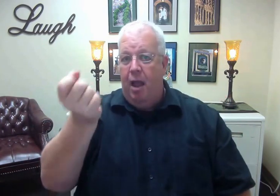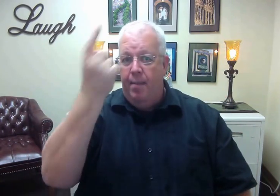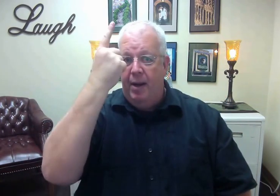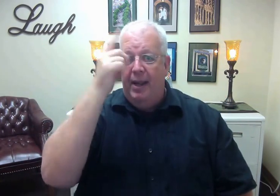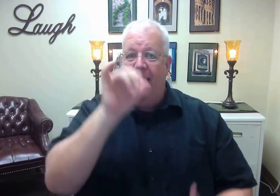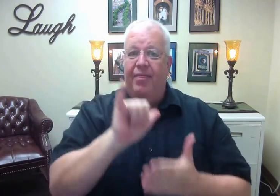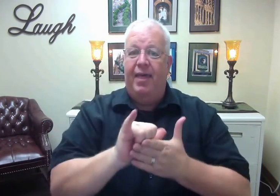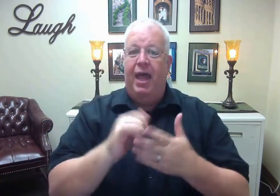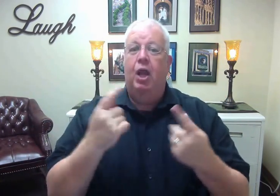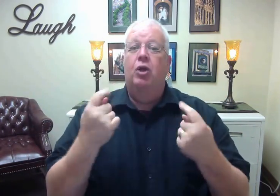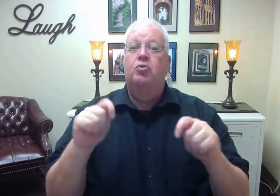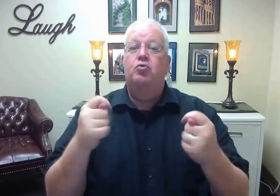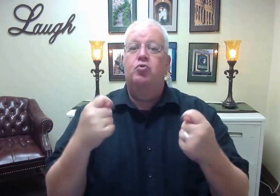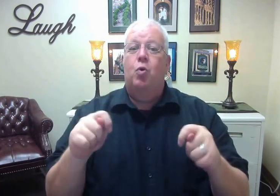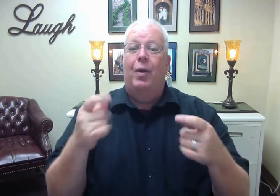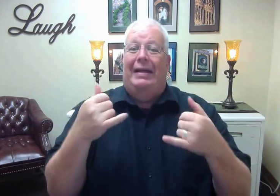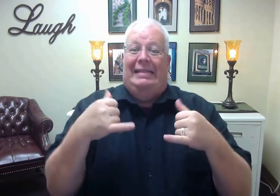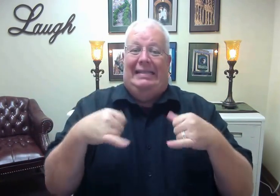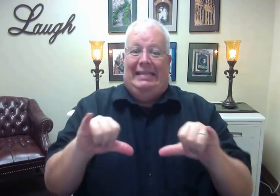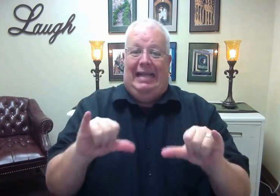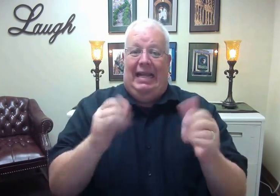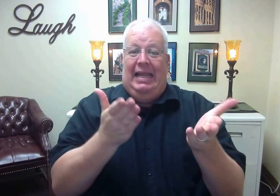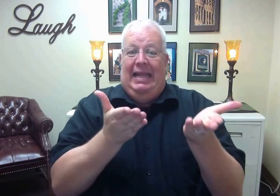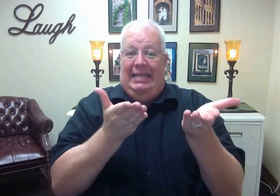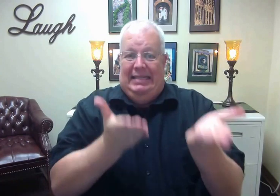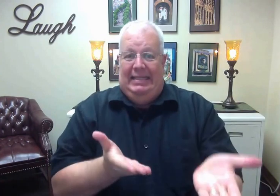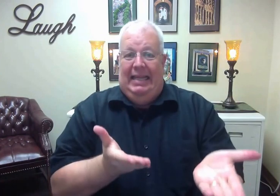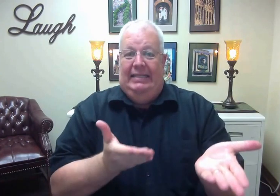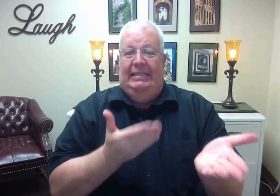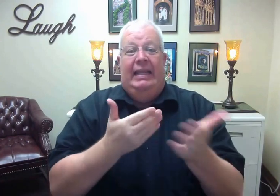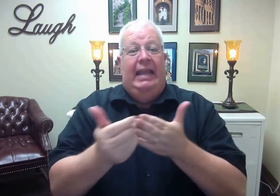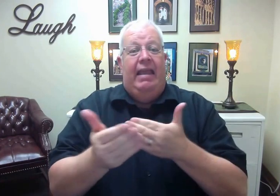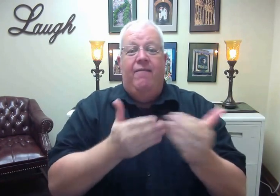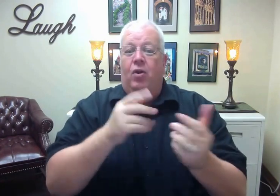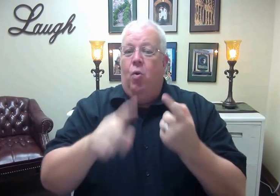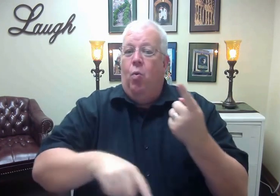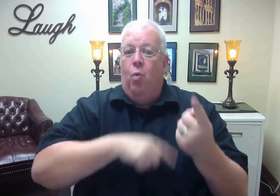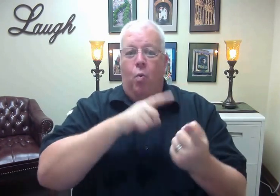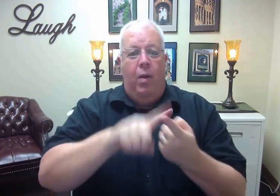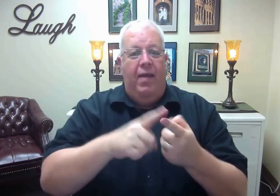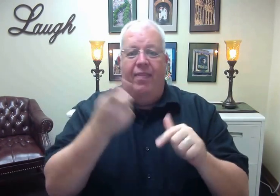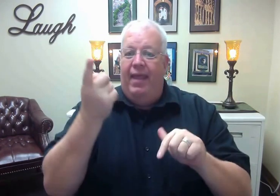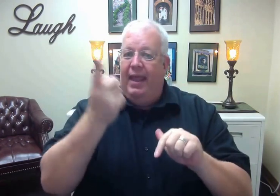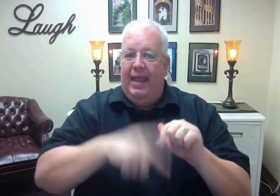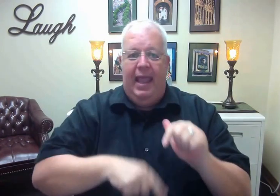where they can comprehend that a toy still exists even when they can't see it.